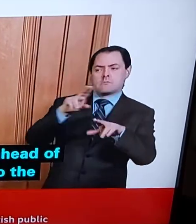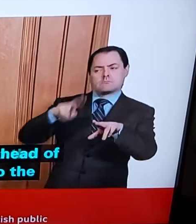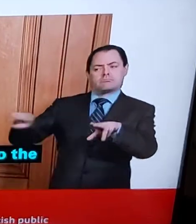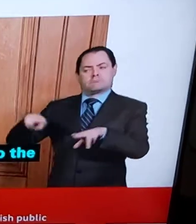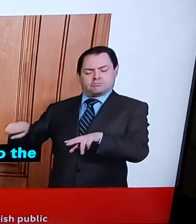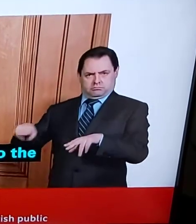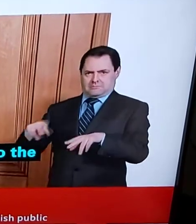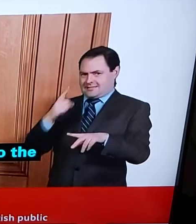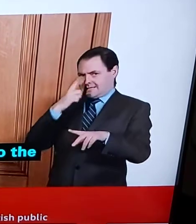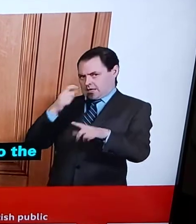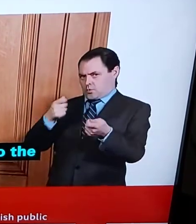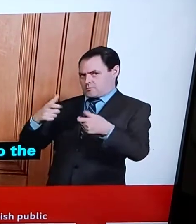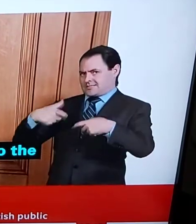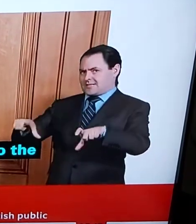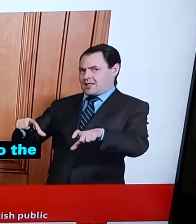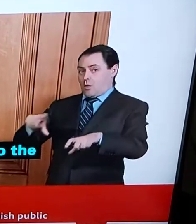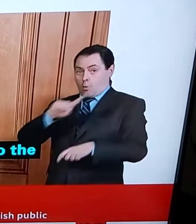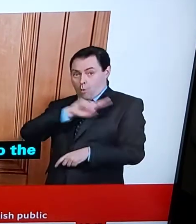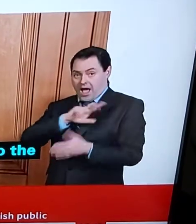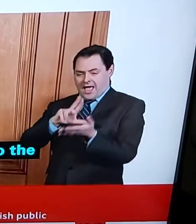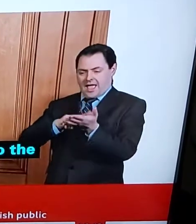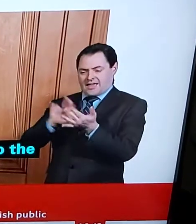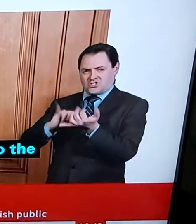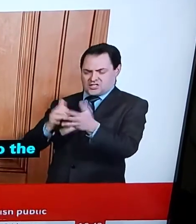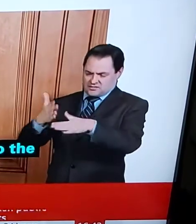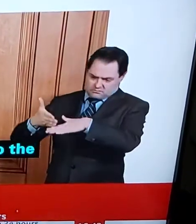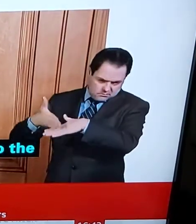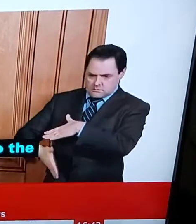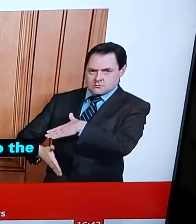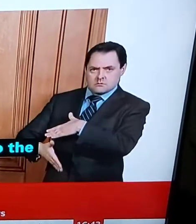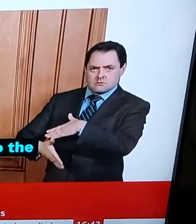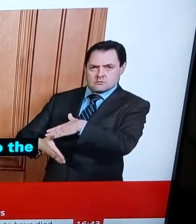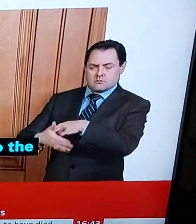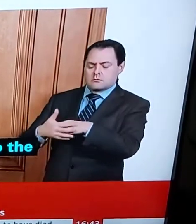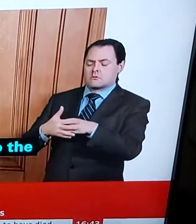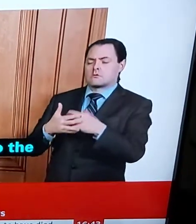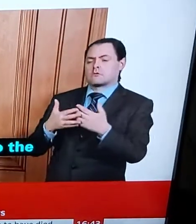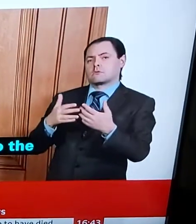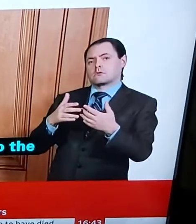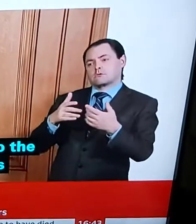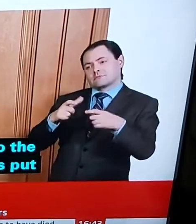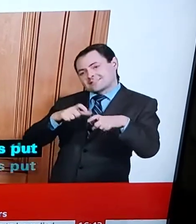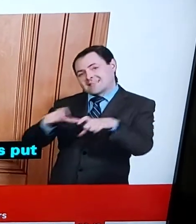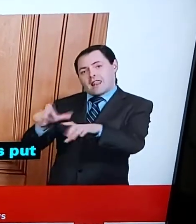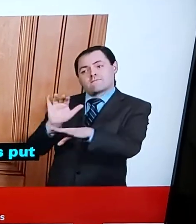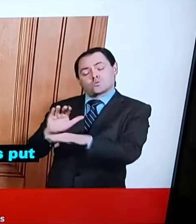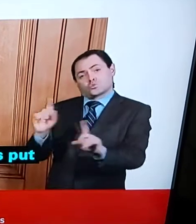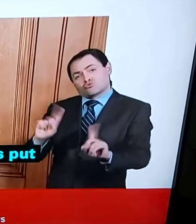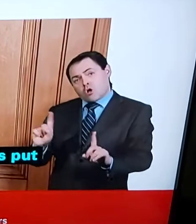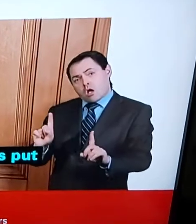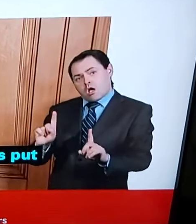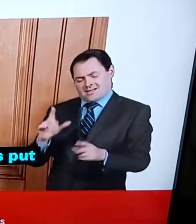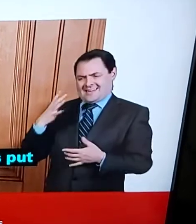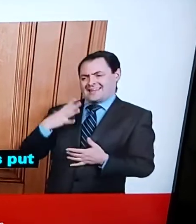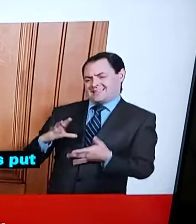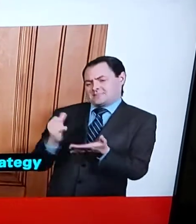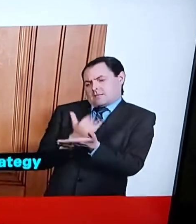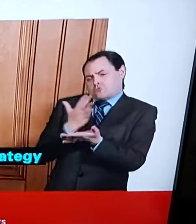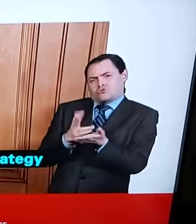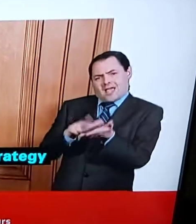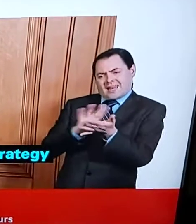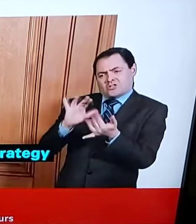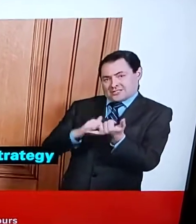NHS has put in. So going forward, the strategy will need to be to continue to make sure that the